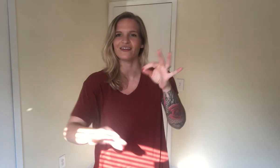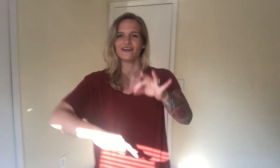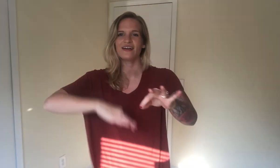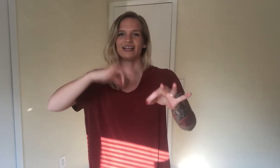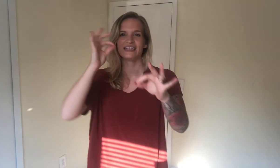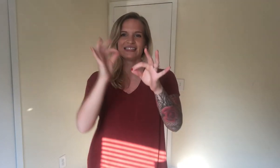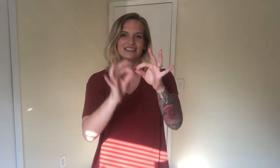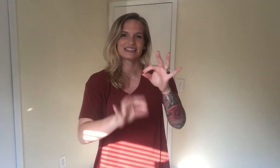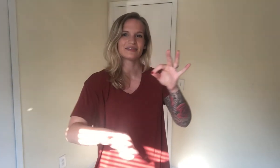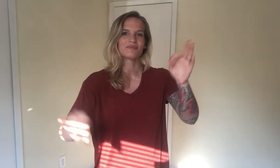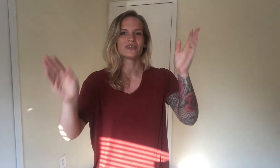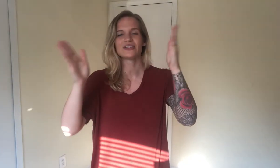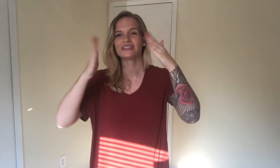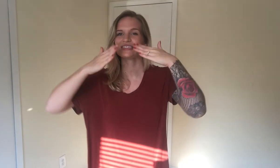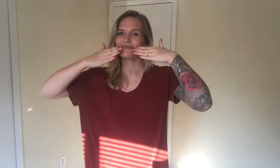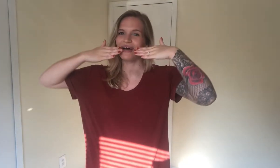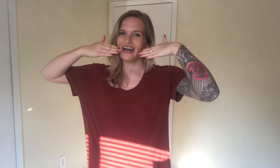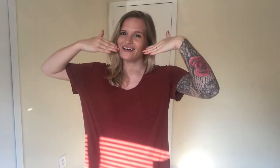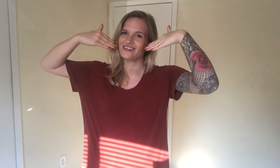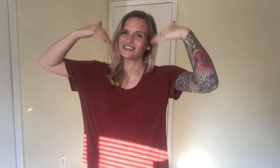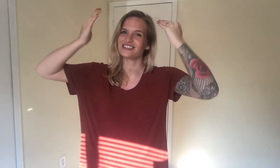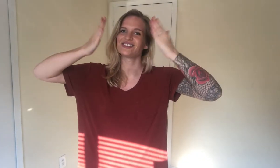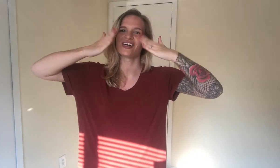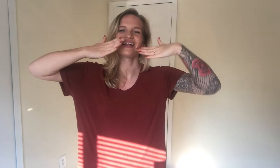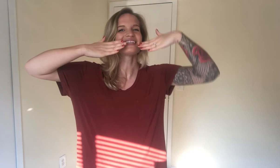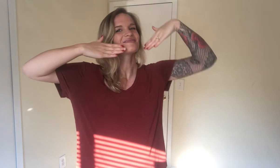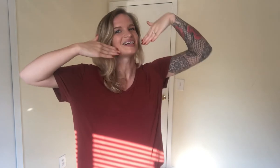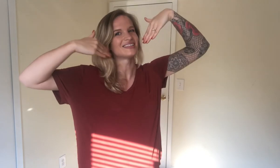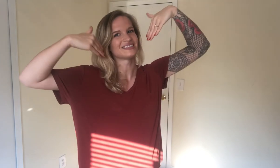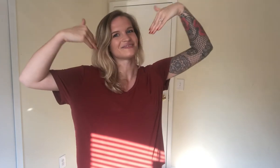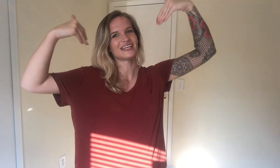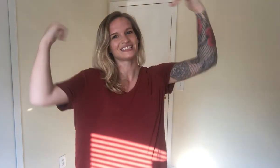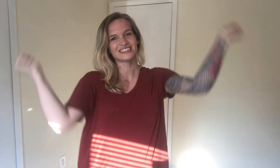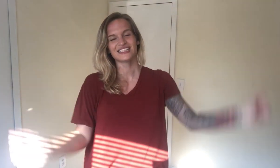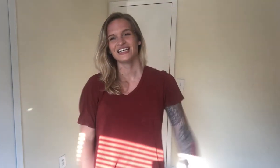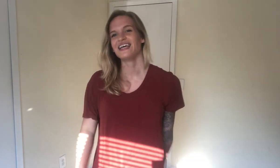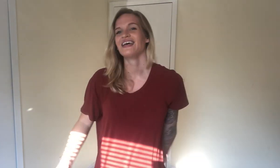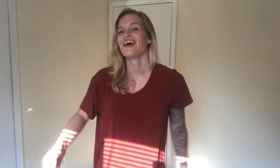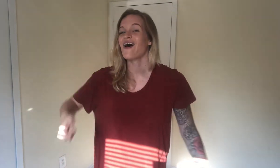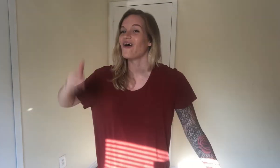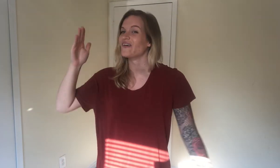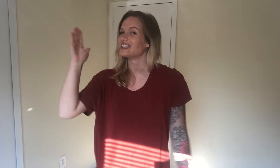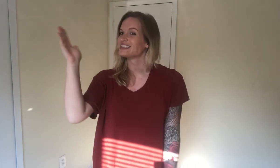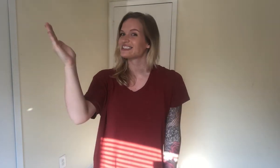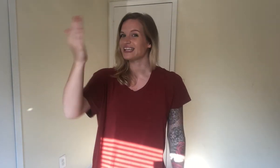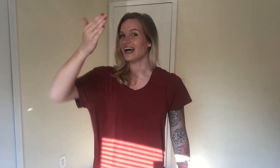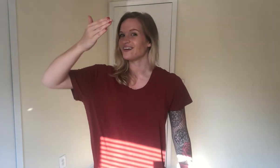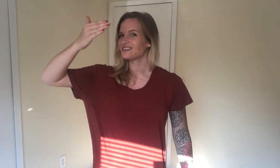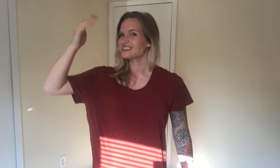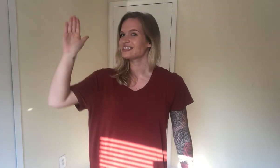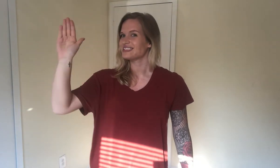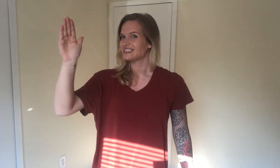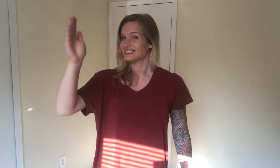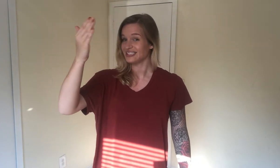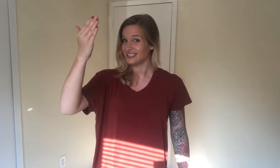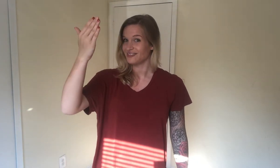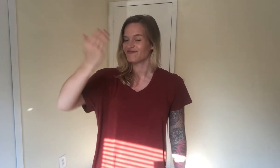other, simple smile. Just draw that smile on your face. Oh, it sounds,